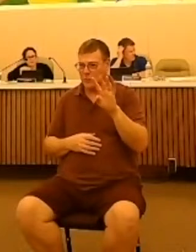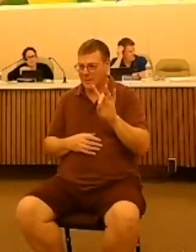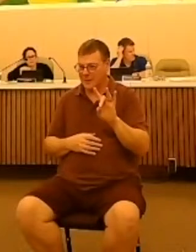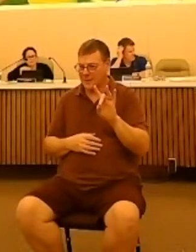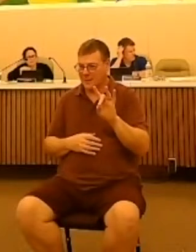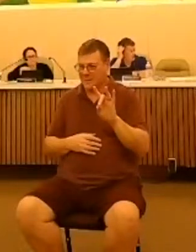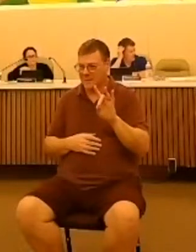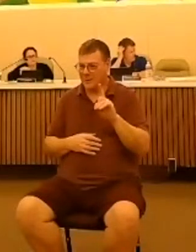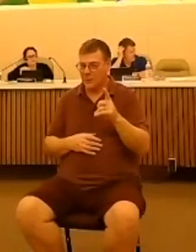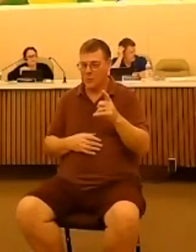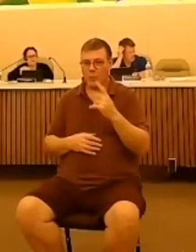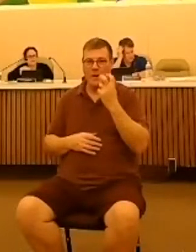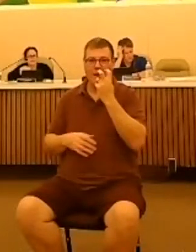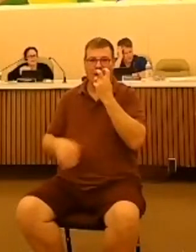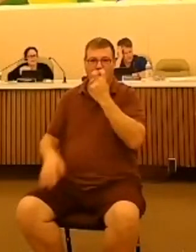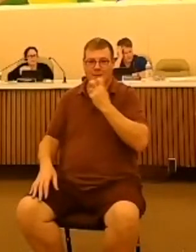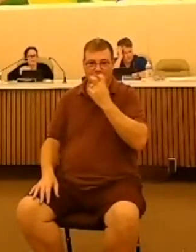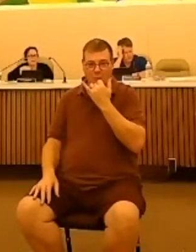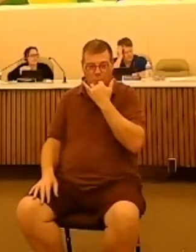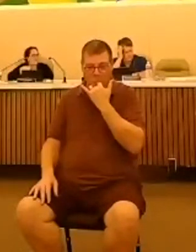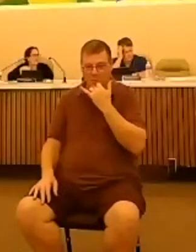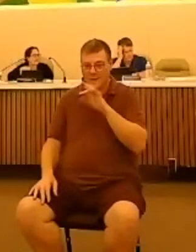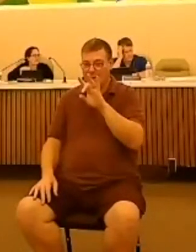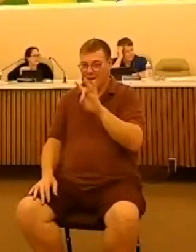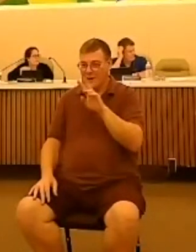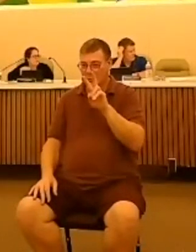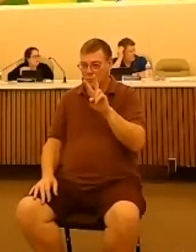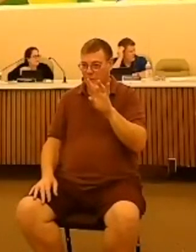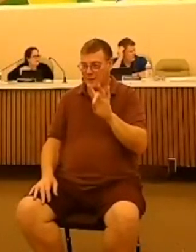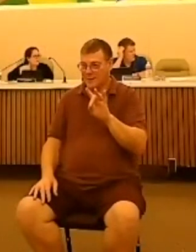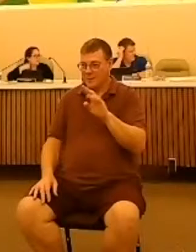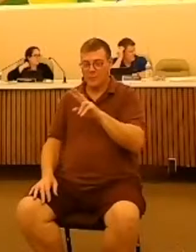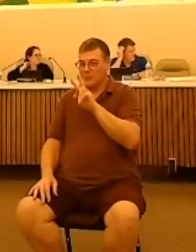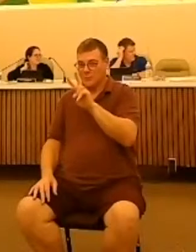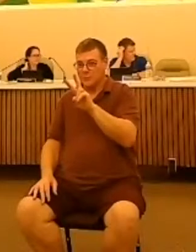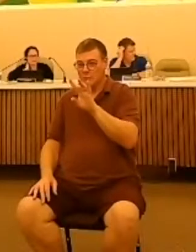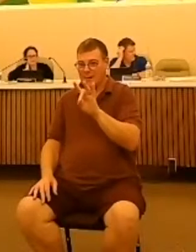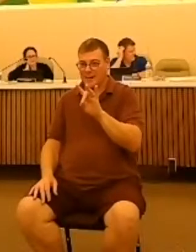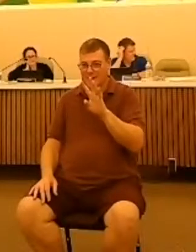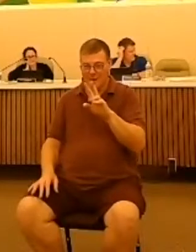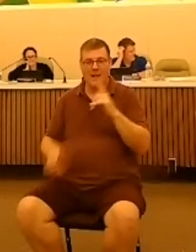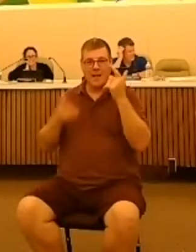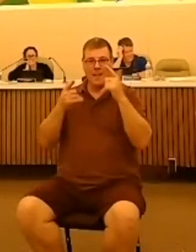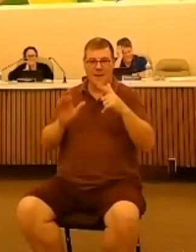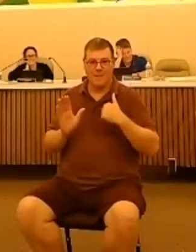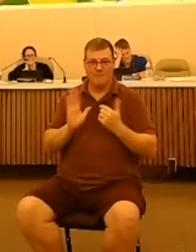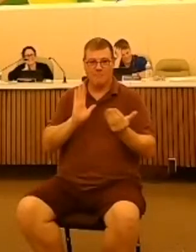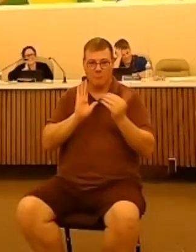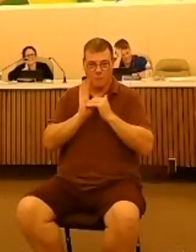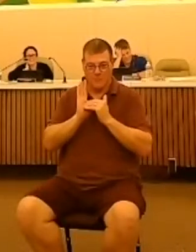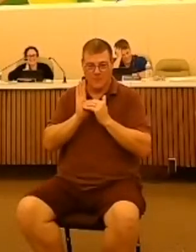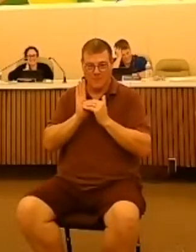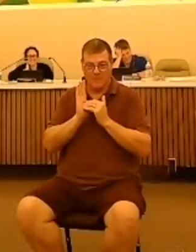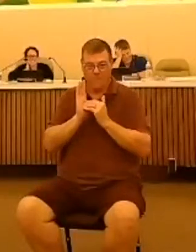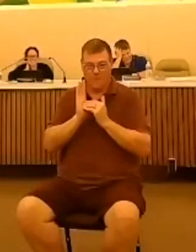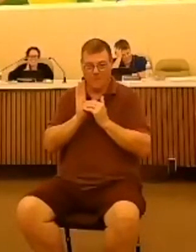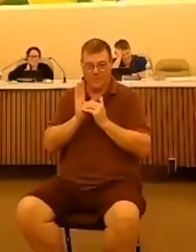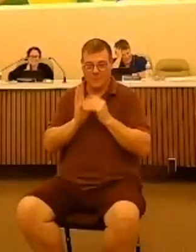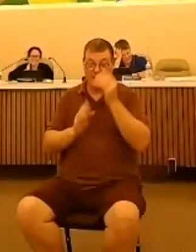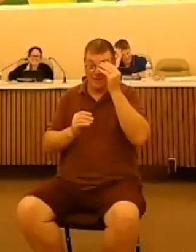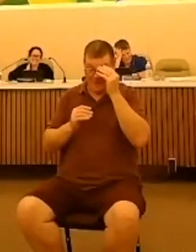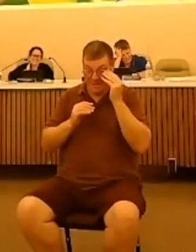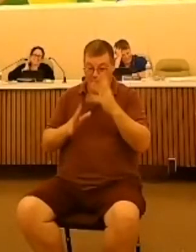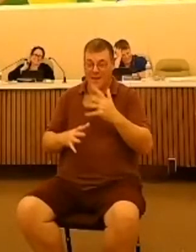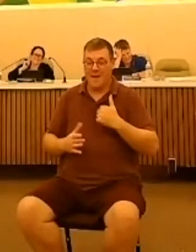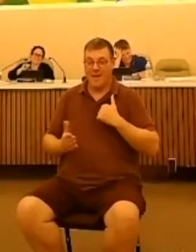What? You dyslexified. You What'd I said say? 828 instead Instead of of 282. 282. Let me repeat that then. Supervisor Schultz, I